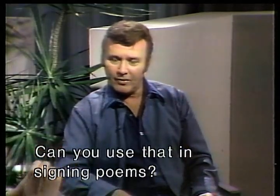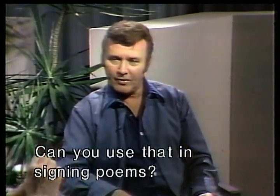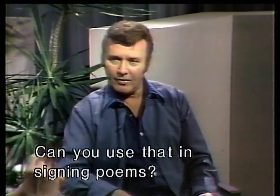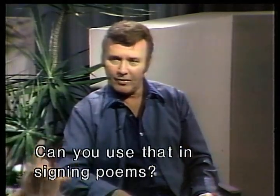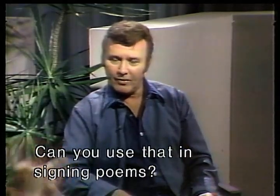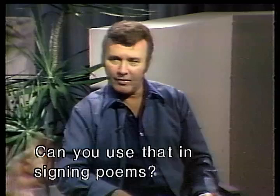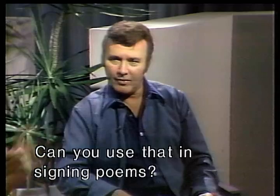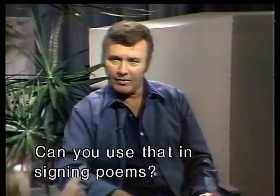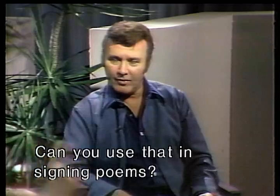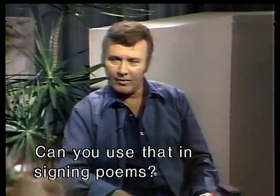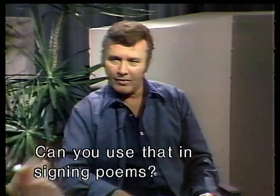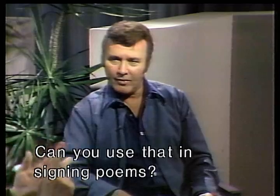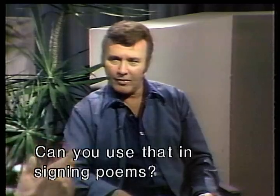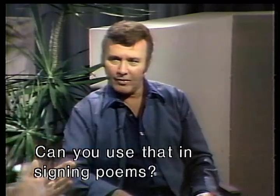in signing poems?